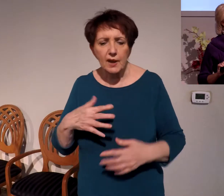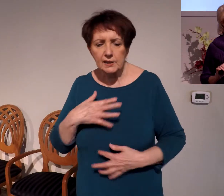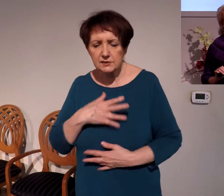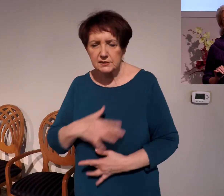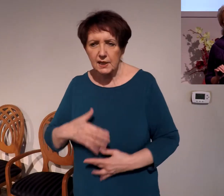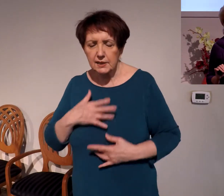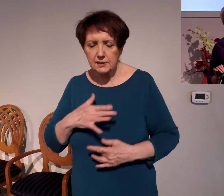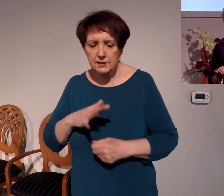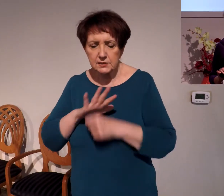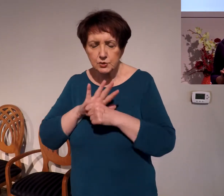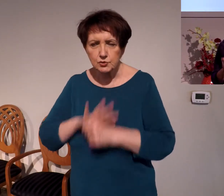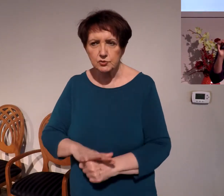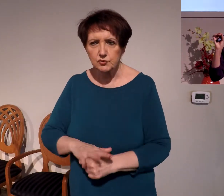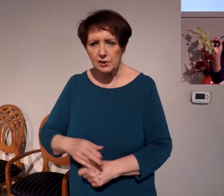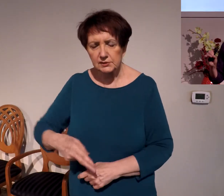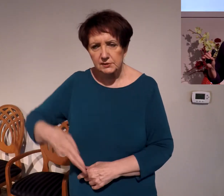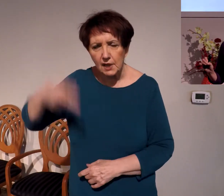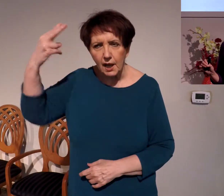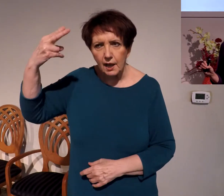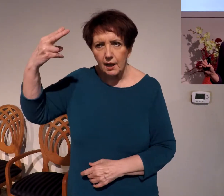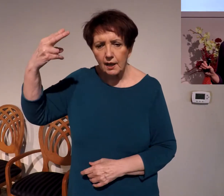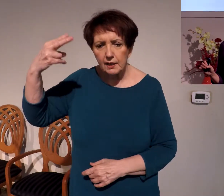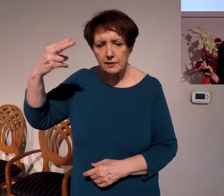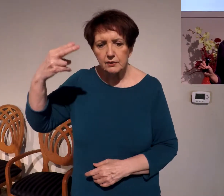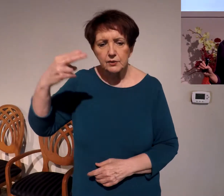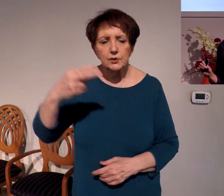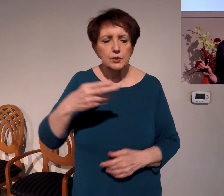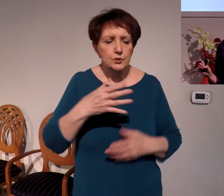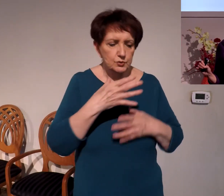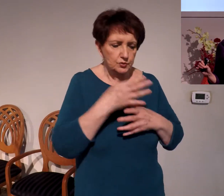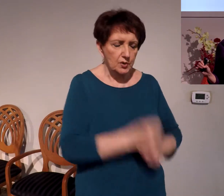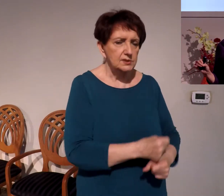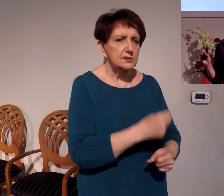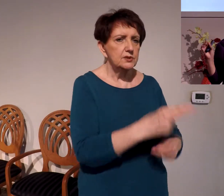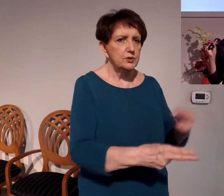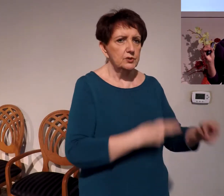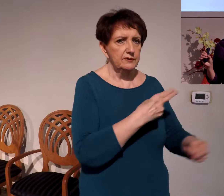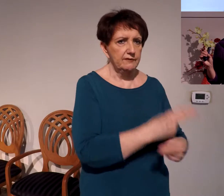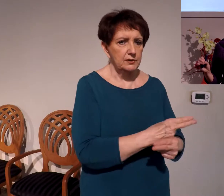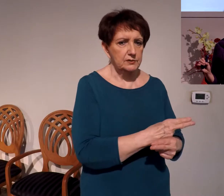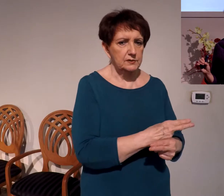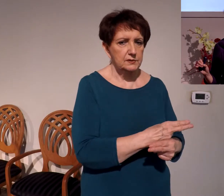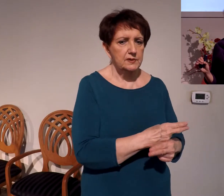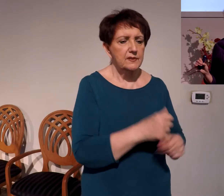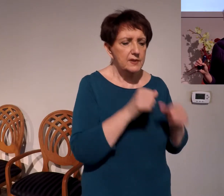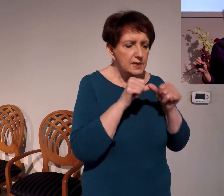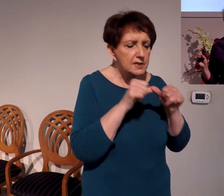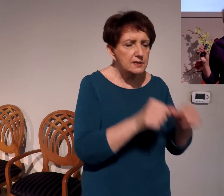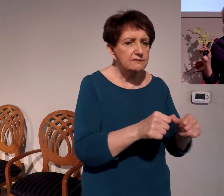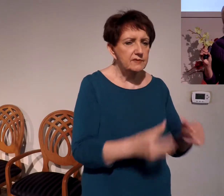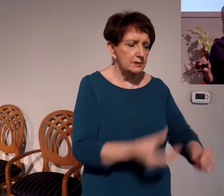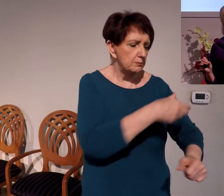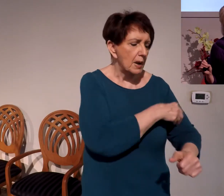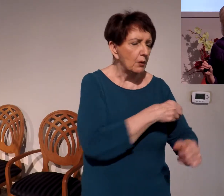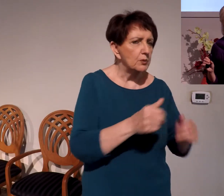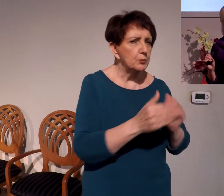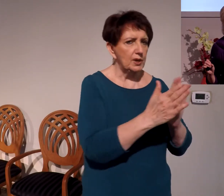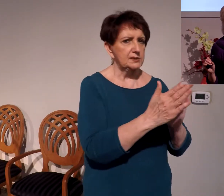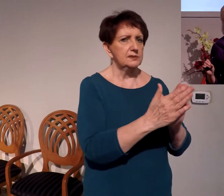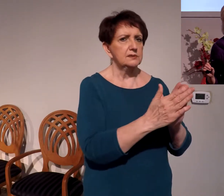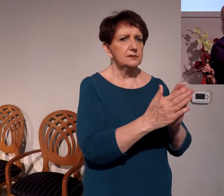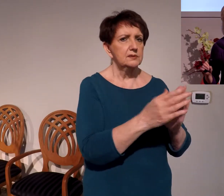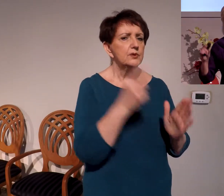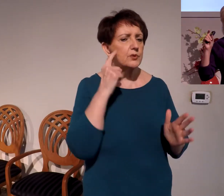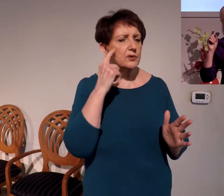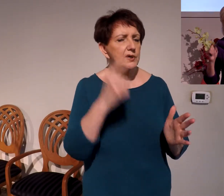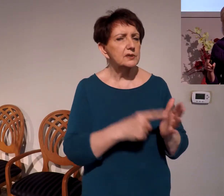is high, it is the universe that we turn to. It is that infinite power and presence and the recognition of how